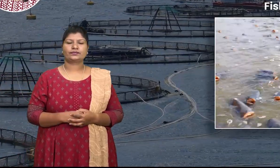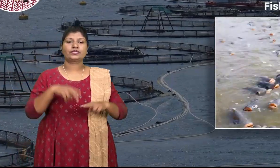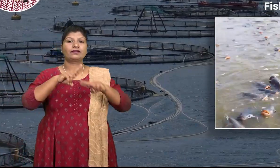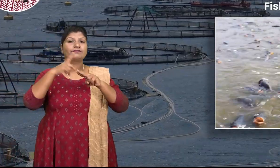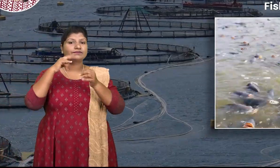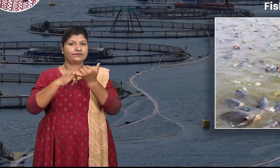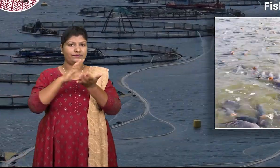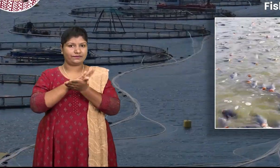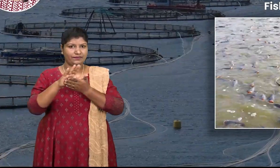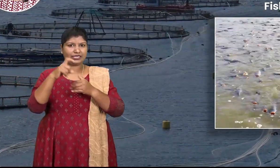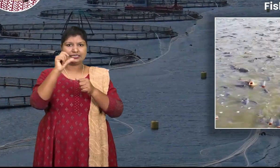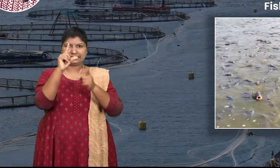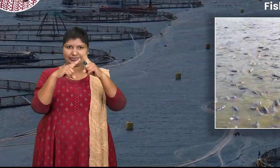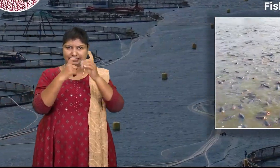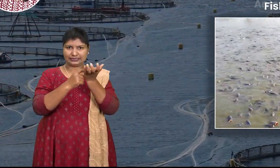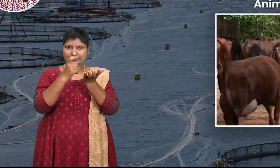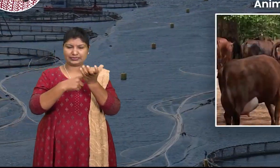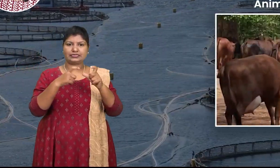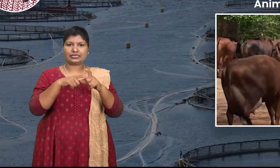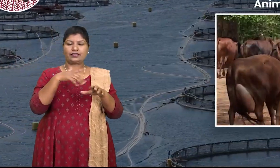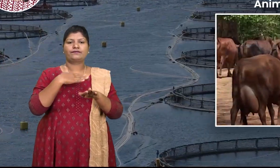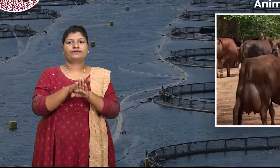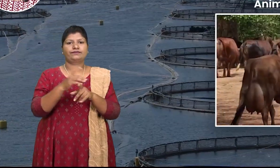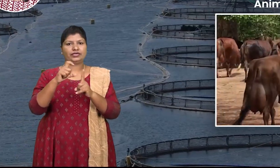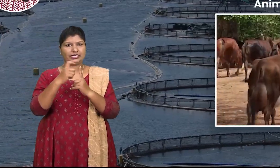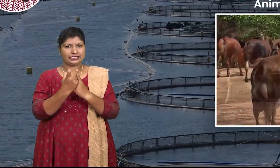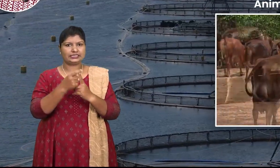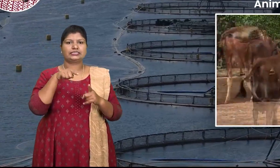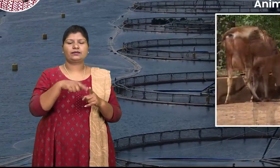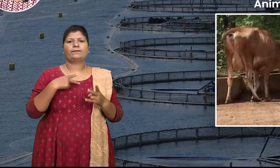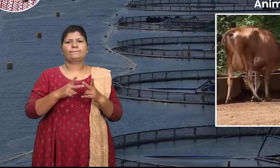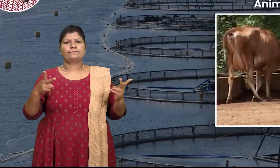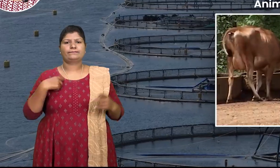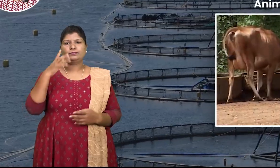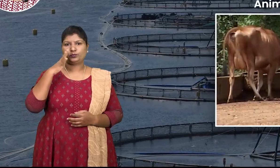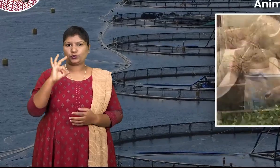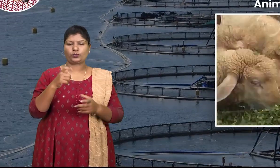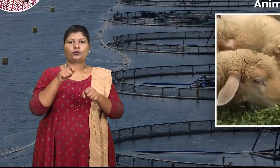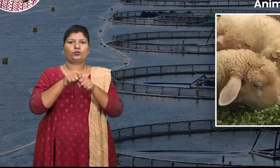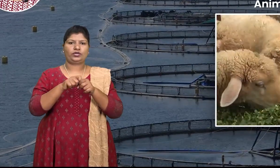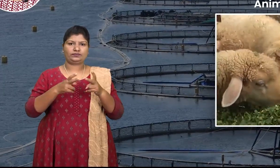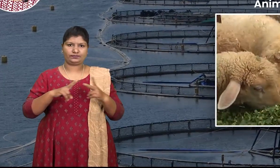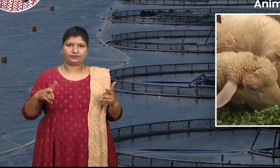fish culture, etc. are the major practices in food production.